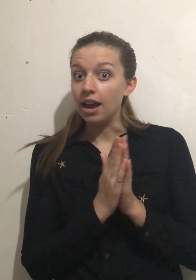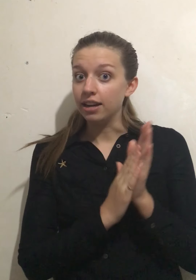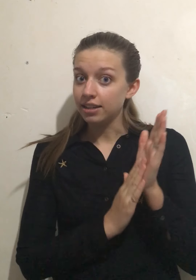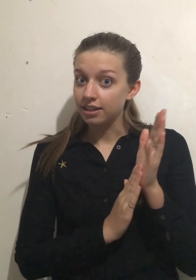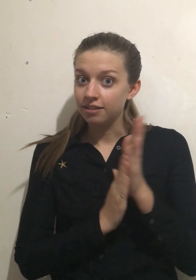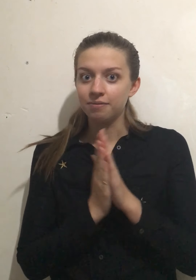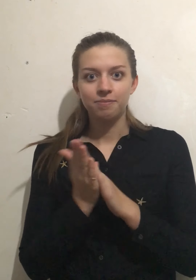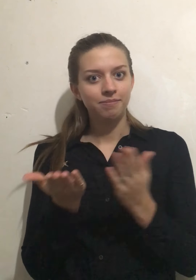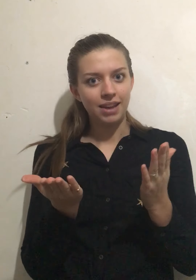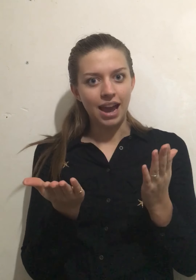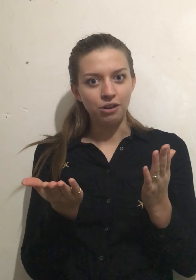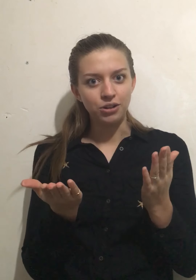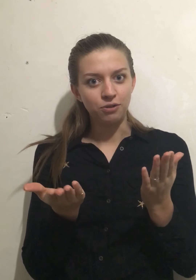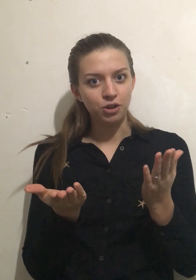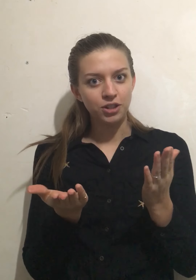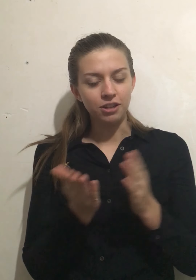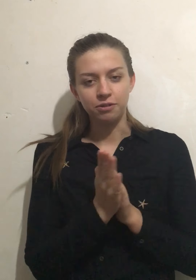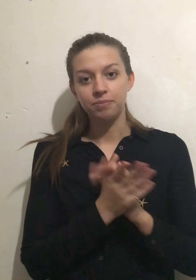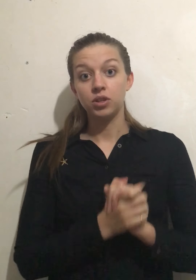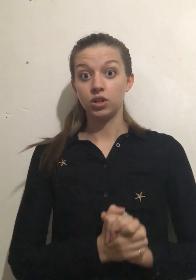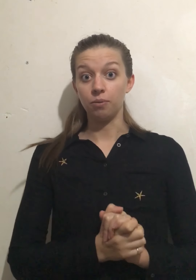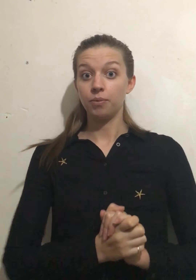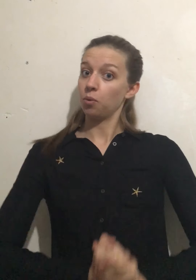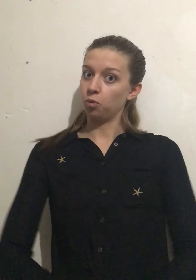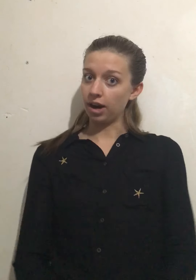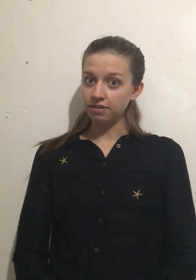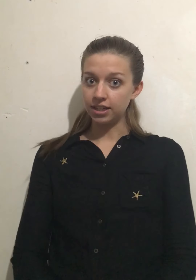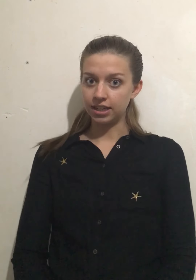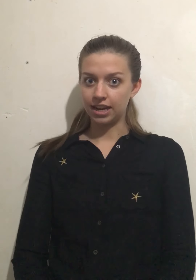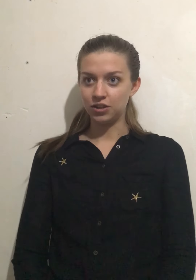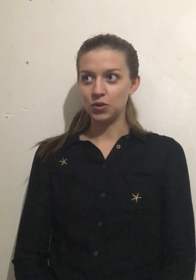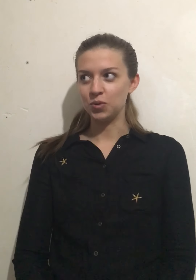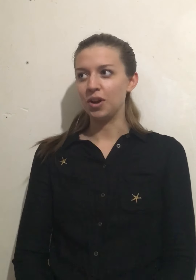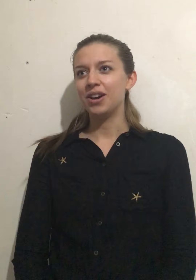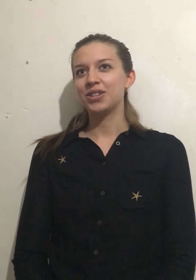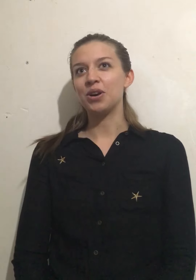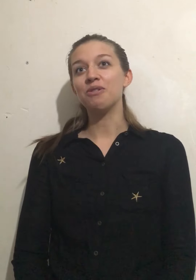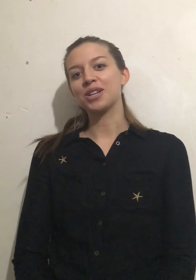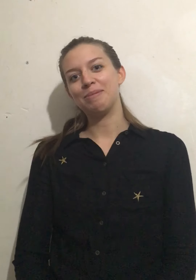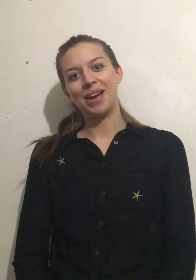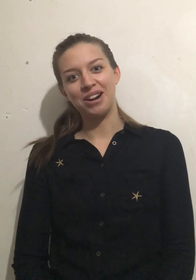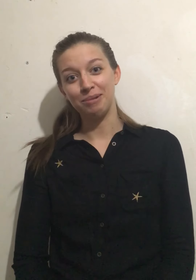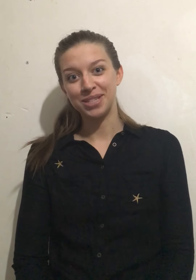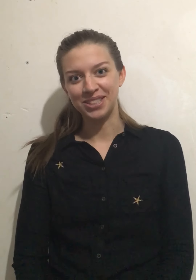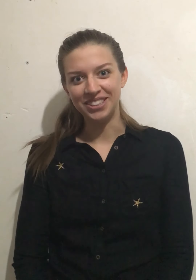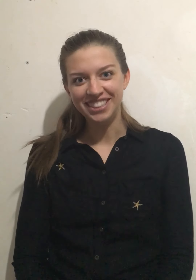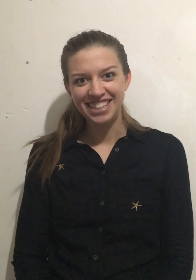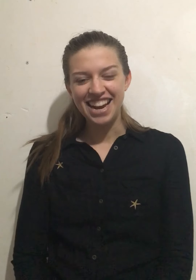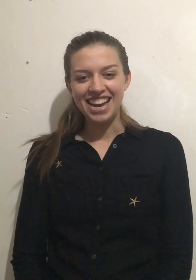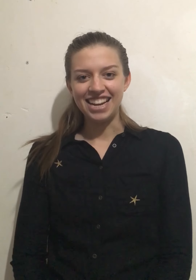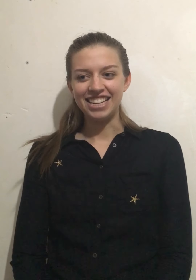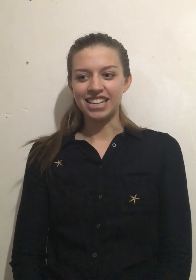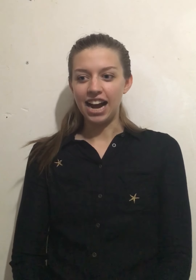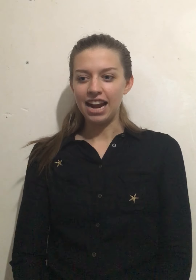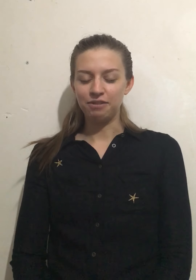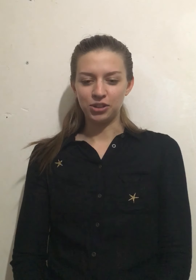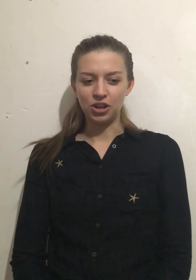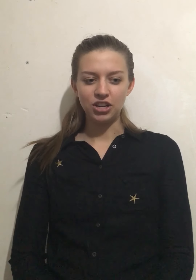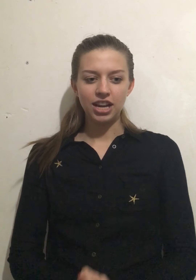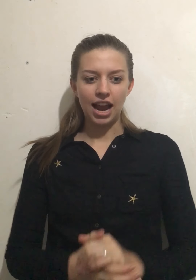and how to do it for yourself. So what I've done to overcome that obstacle is I have learned